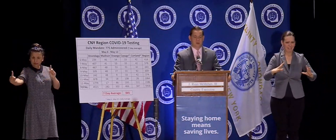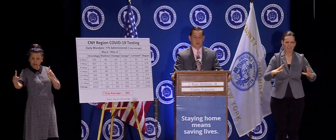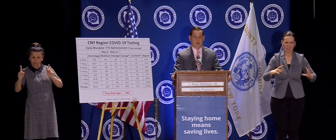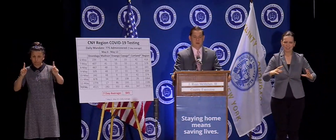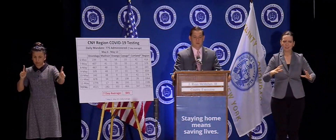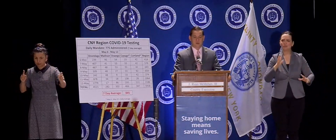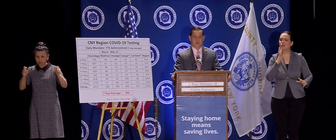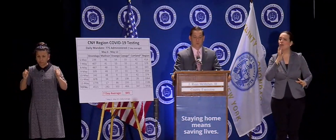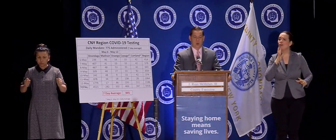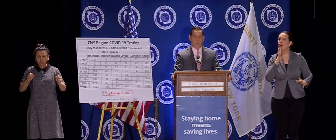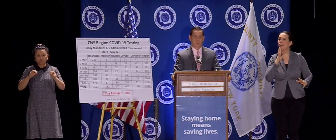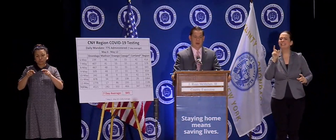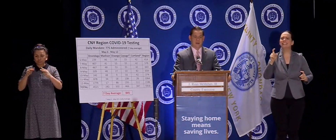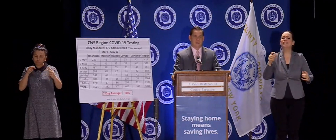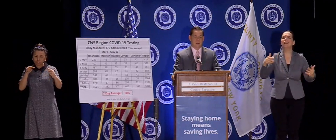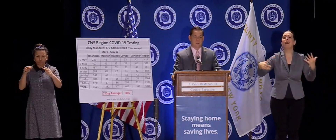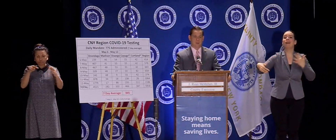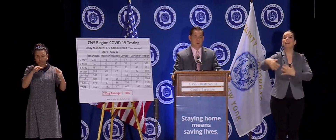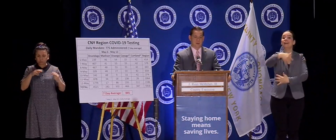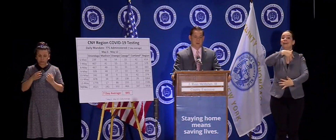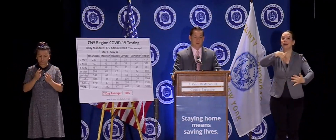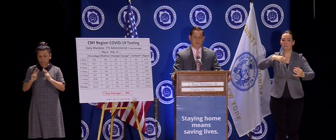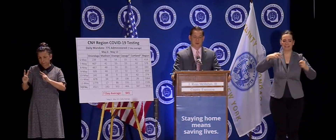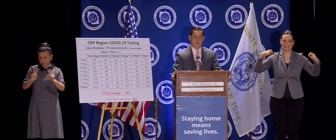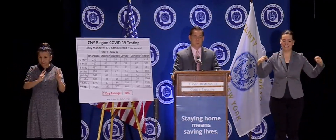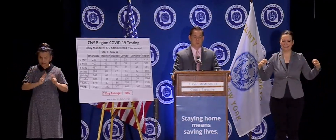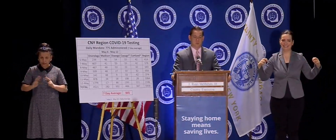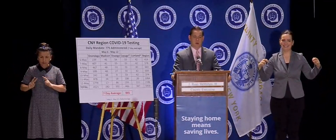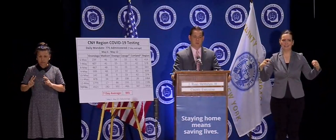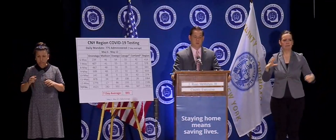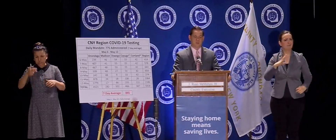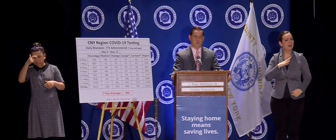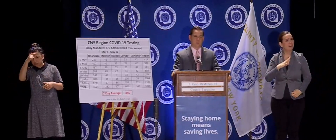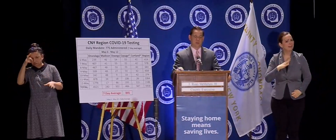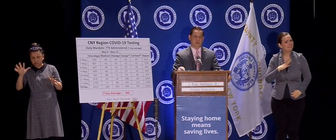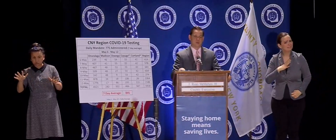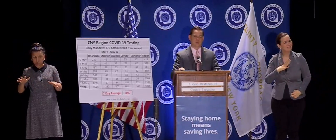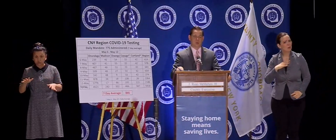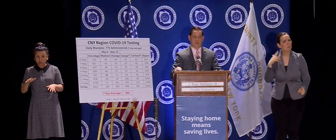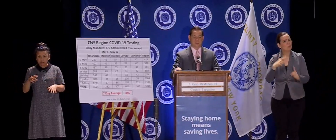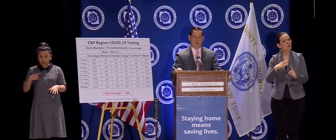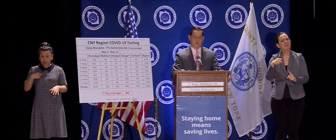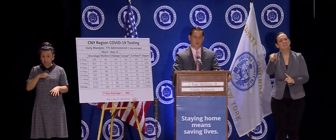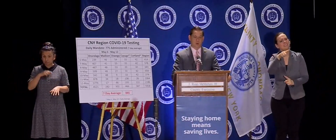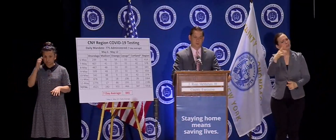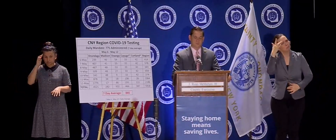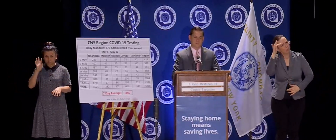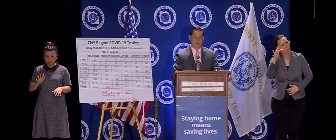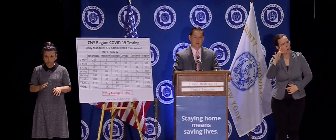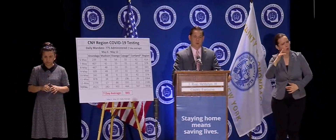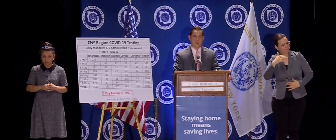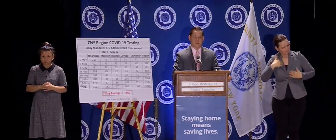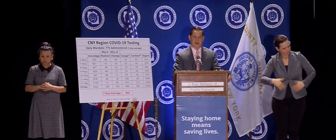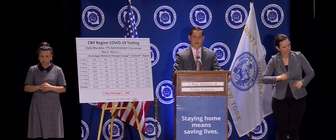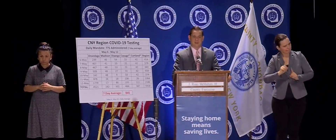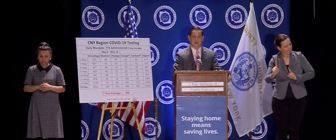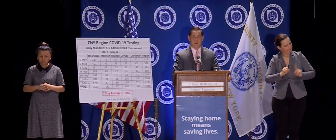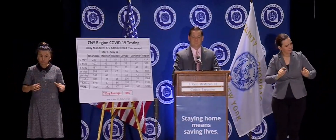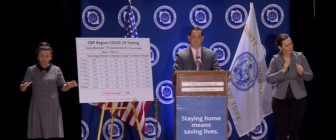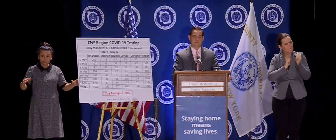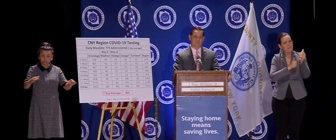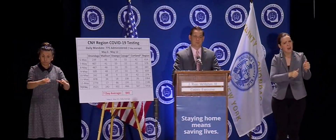company. There's nothing wrong with that, but we just got to be really smart. So at some point, can you do more than 10? Of course. When is